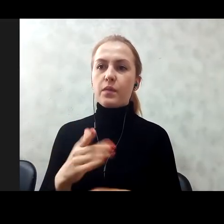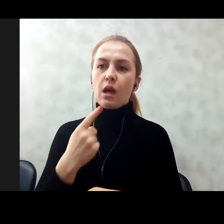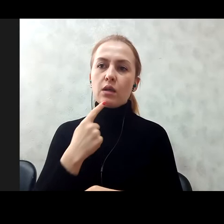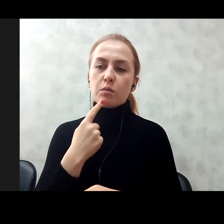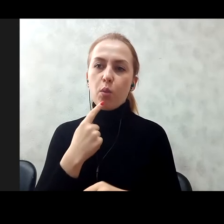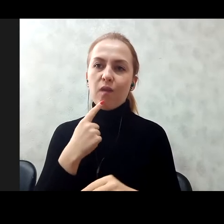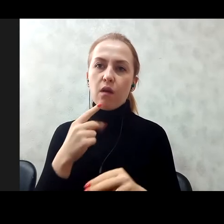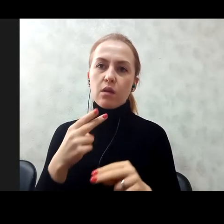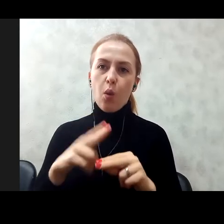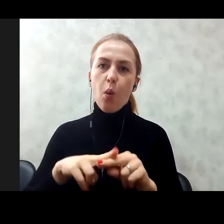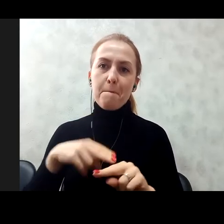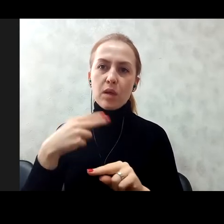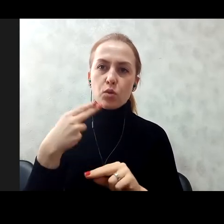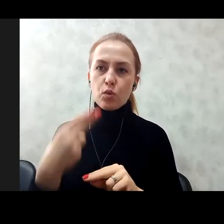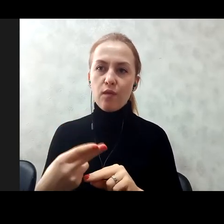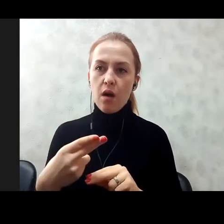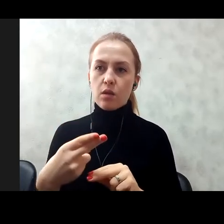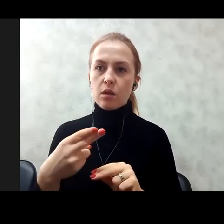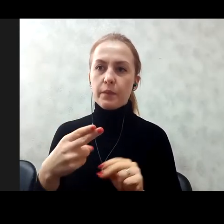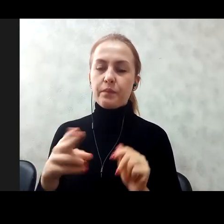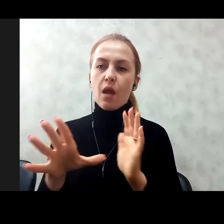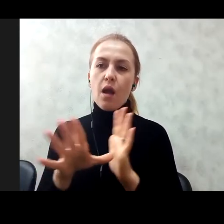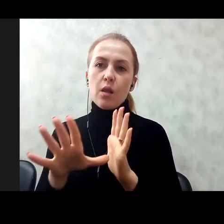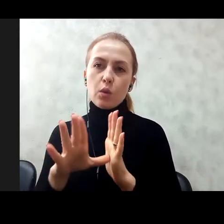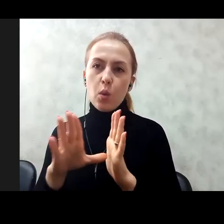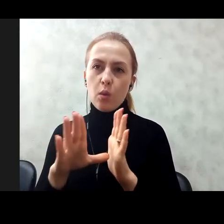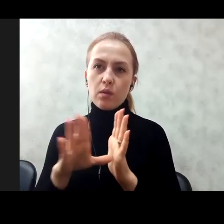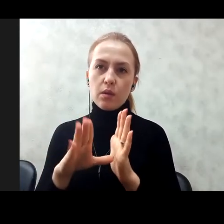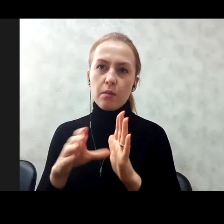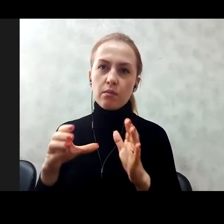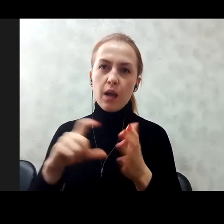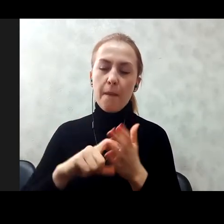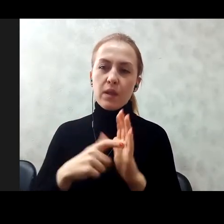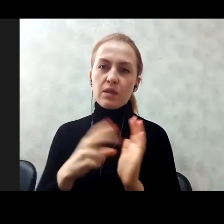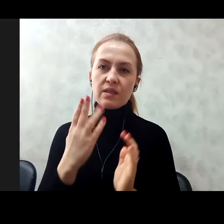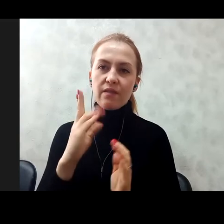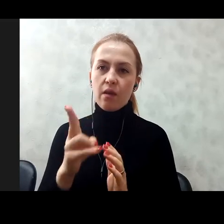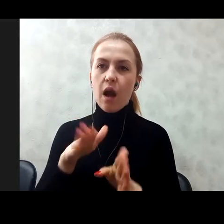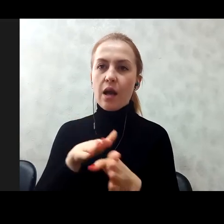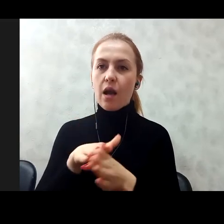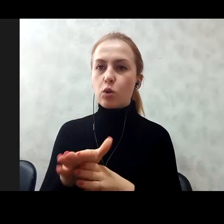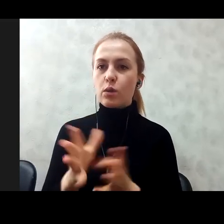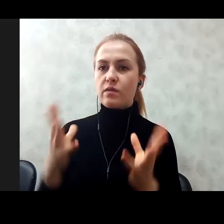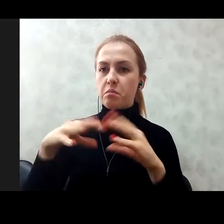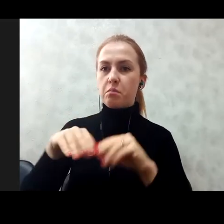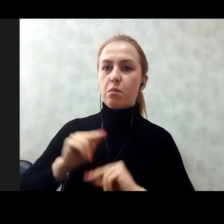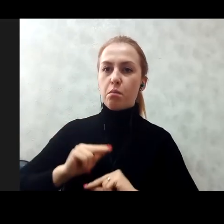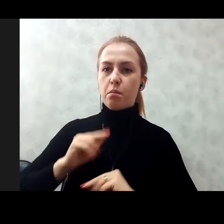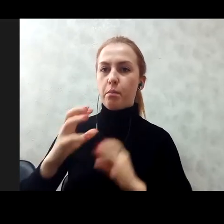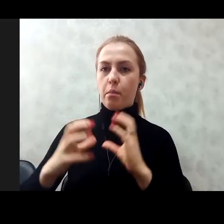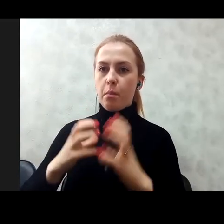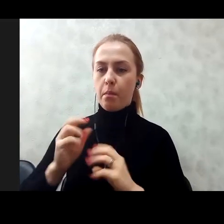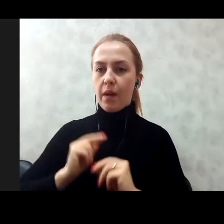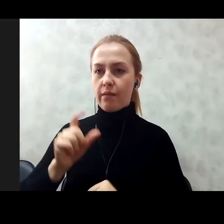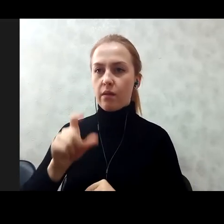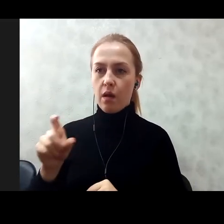actually was a problem, but we cooperated with